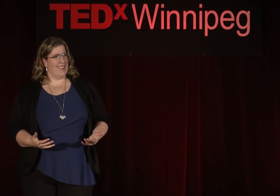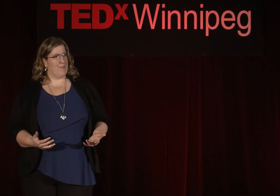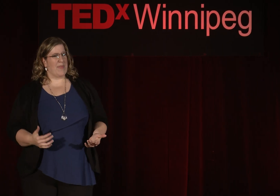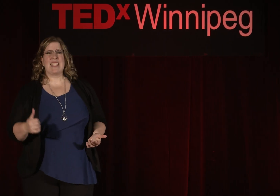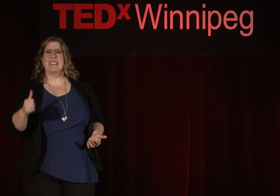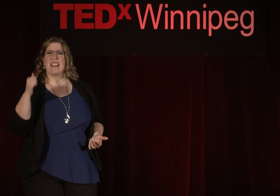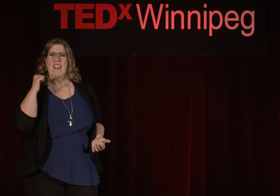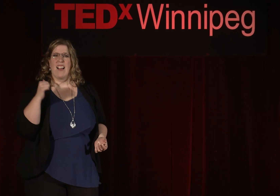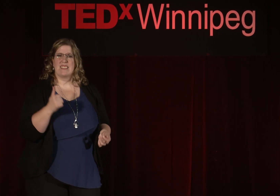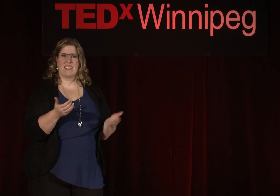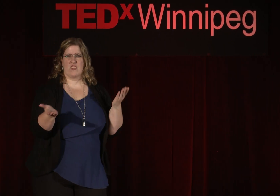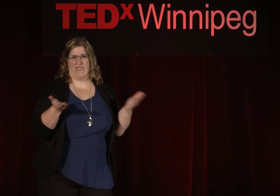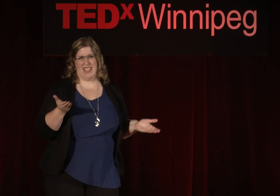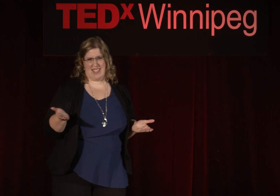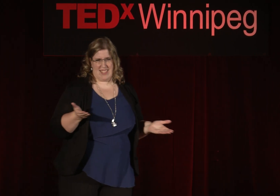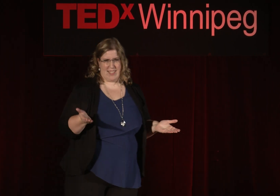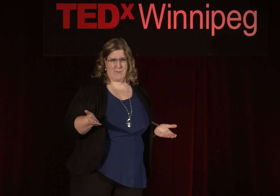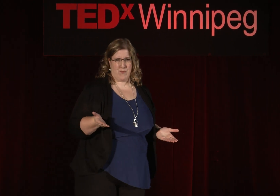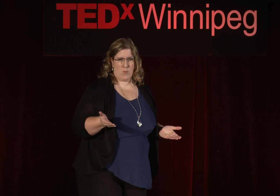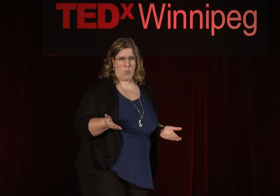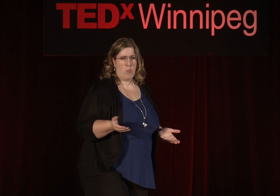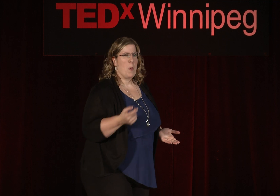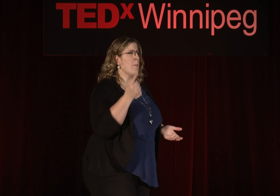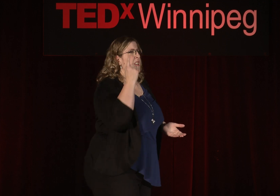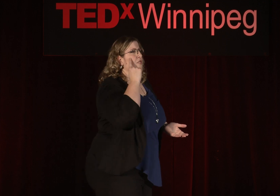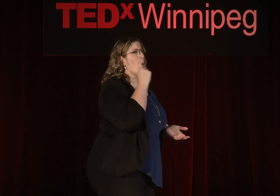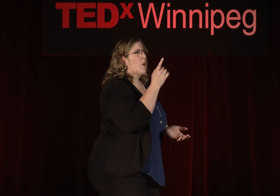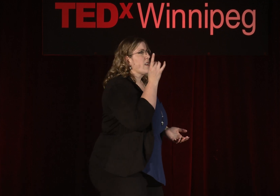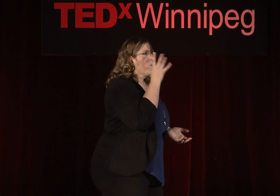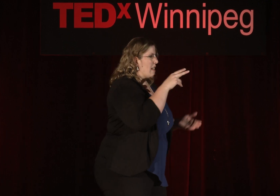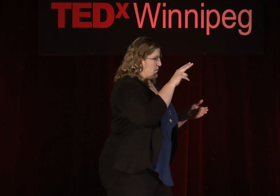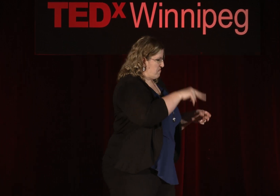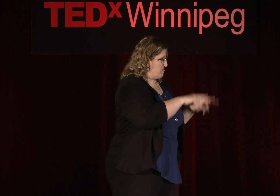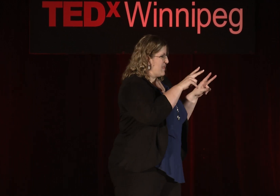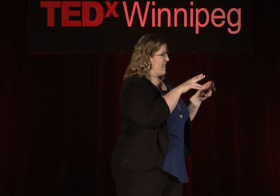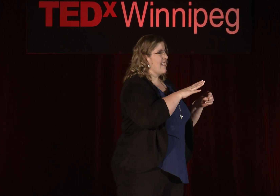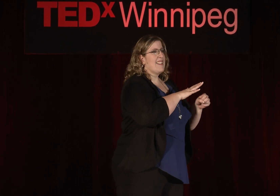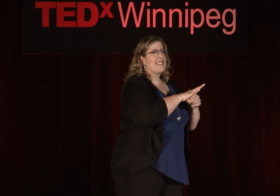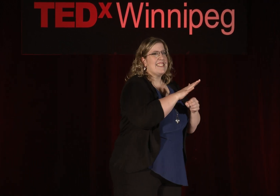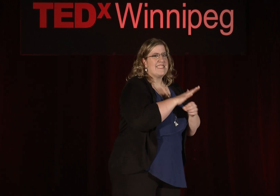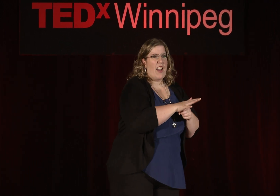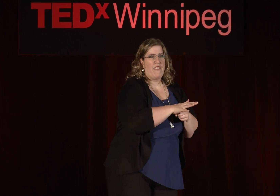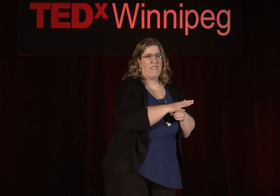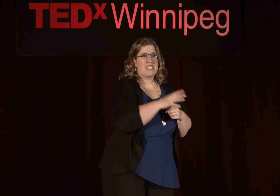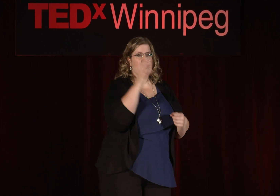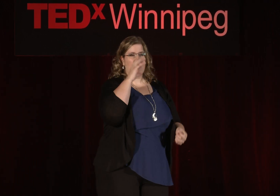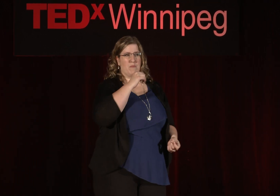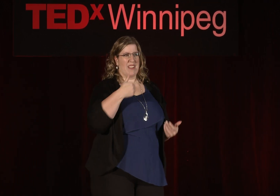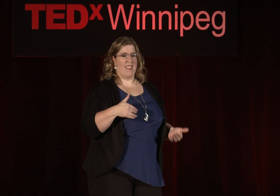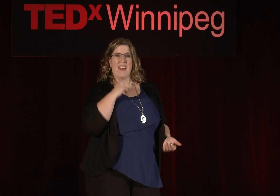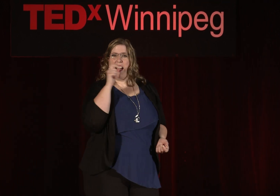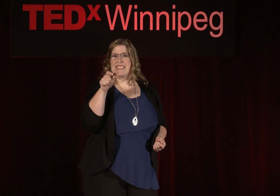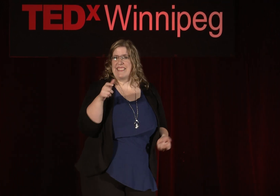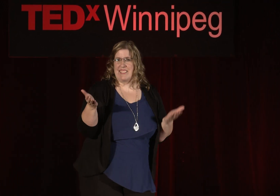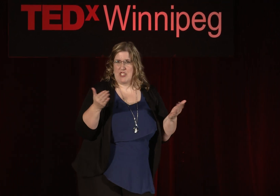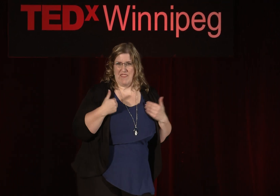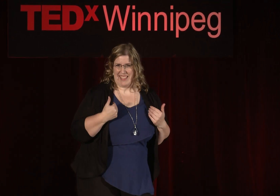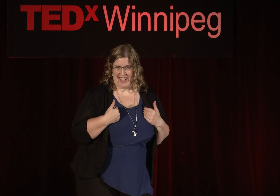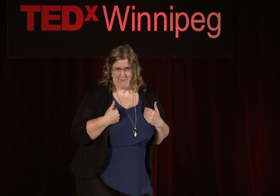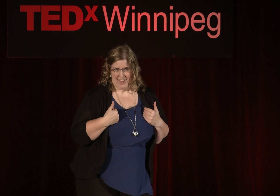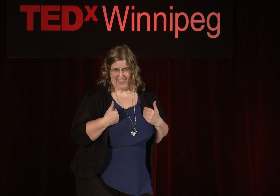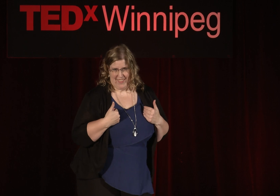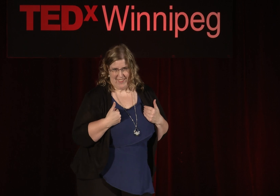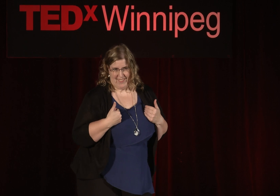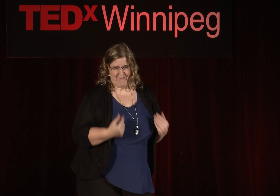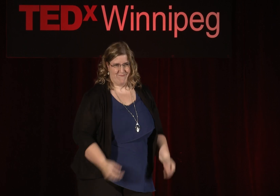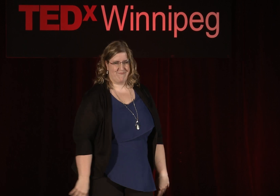He denied us service. He made an assumption that I didn't really need a service dog from that one quick